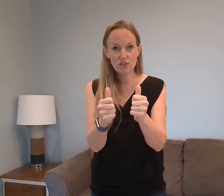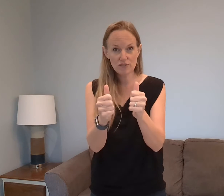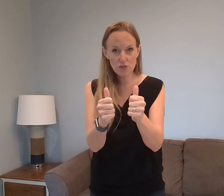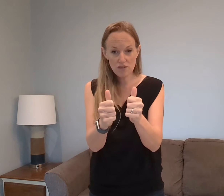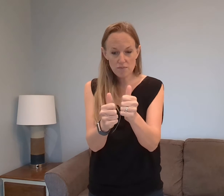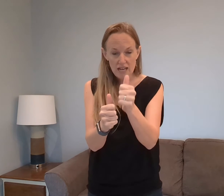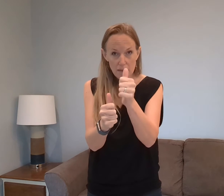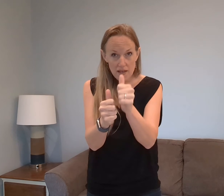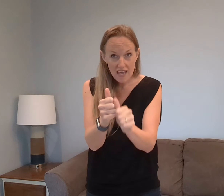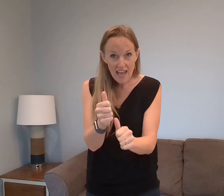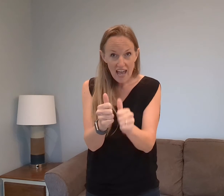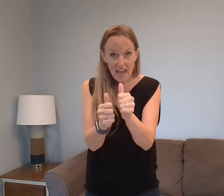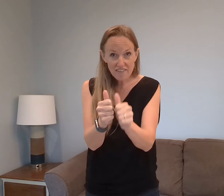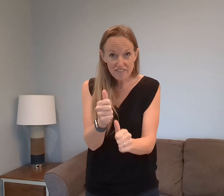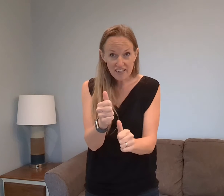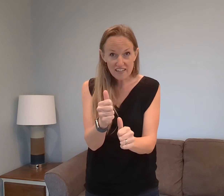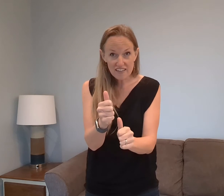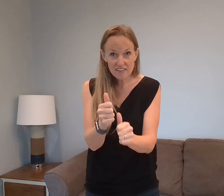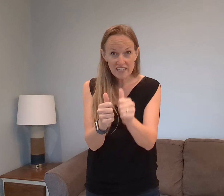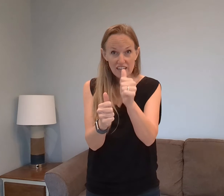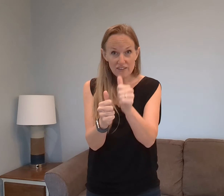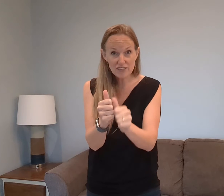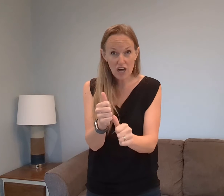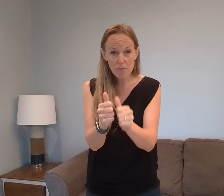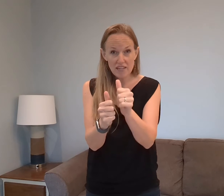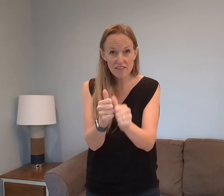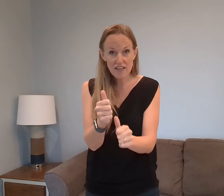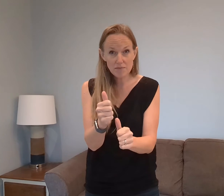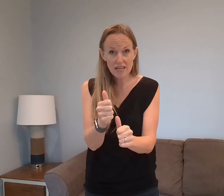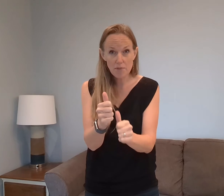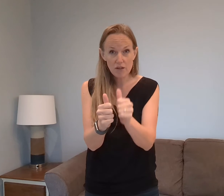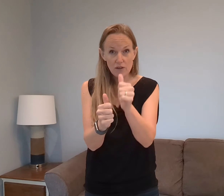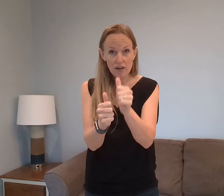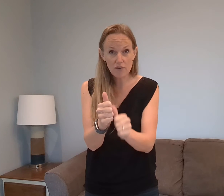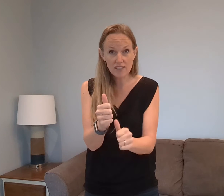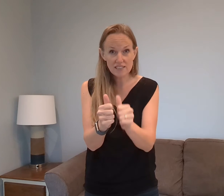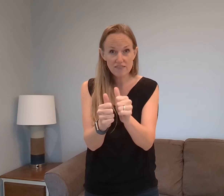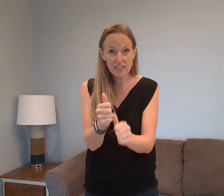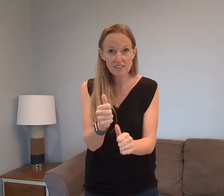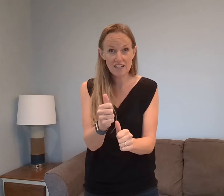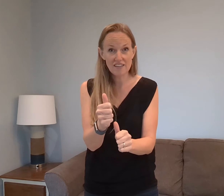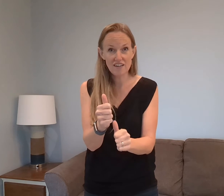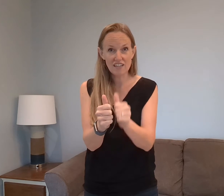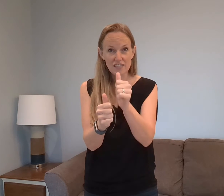you have 2 thumbs up, every. You're taking your dominant thumbs up and going across the fingers on the